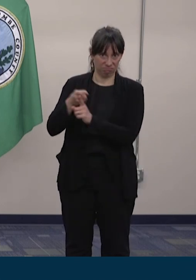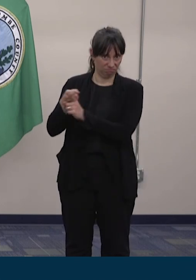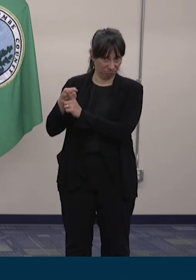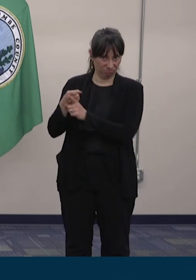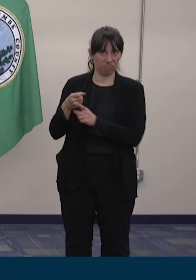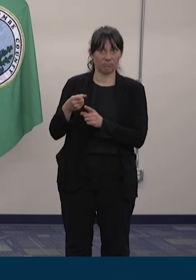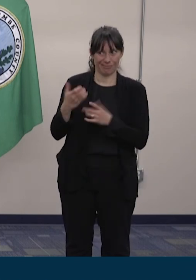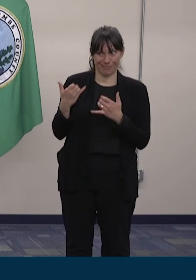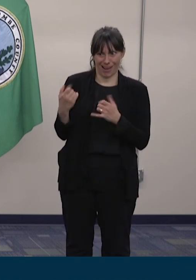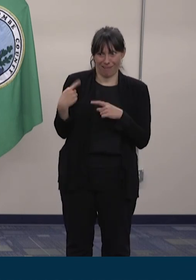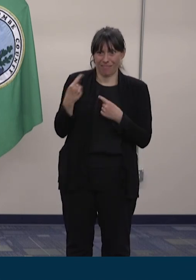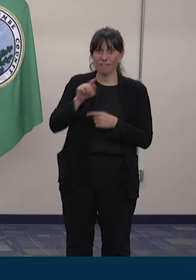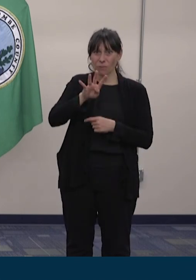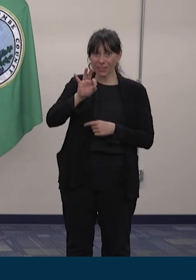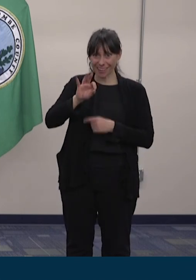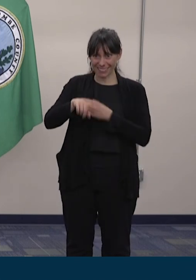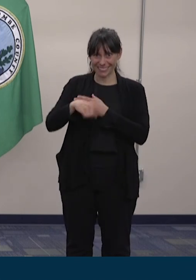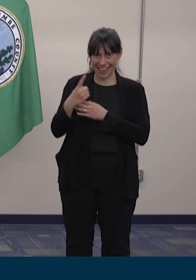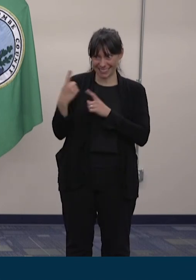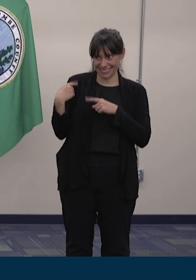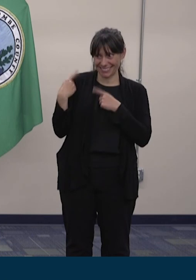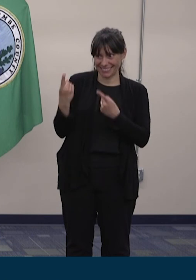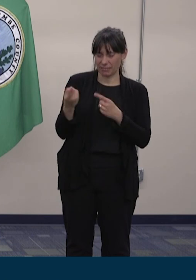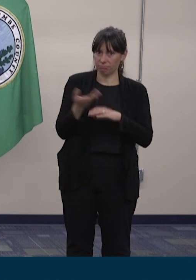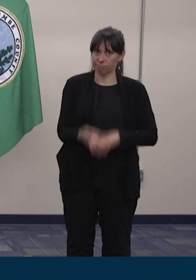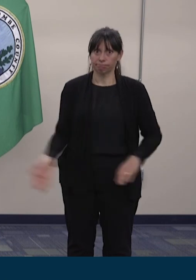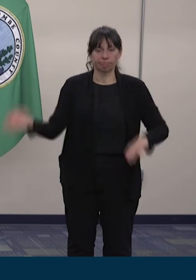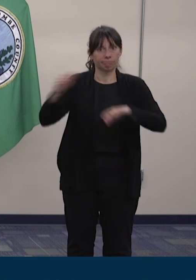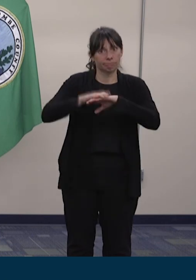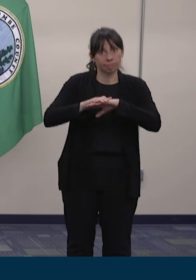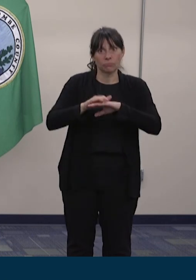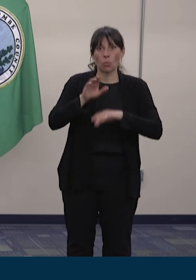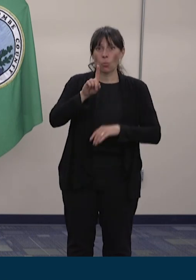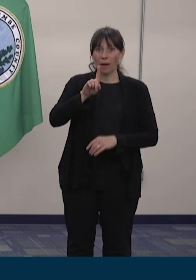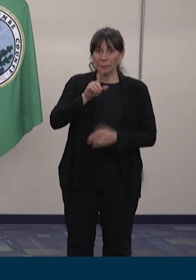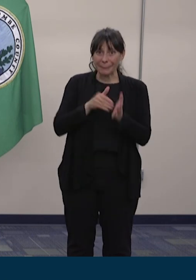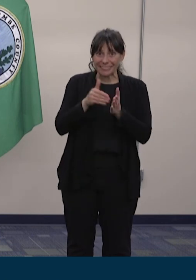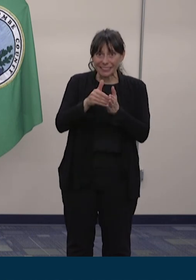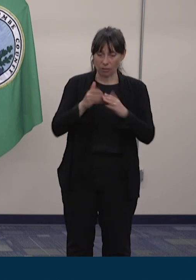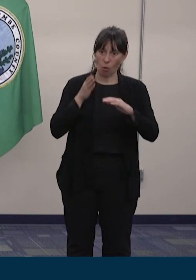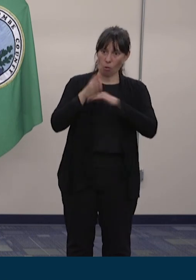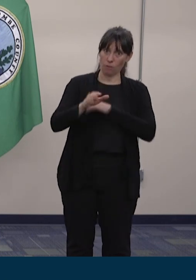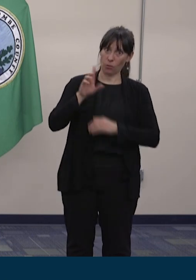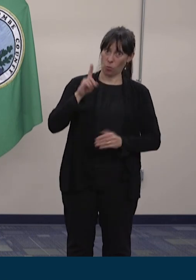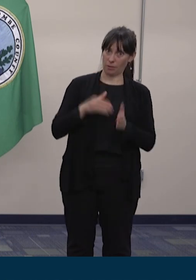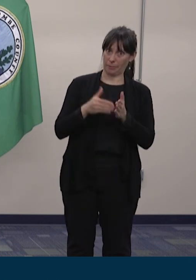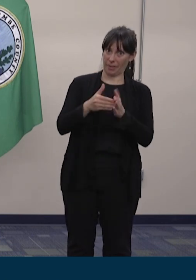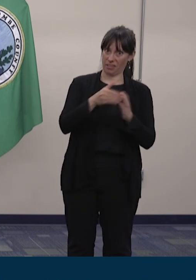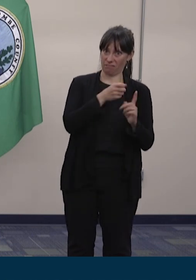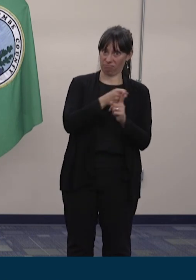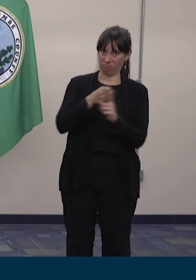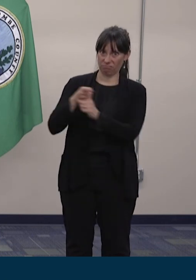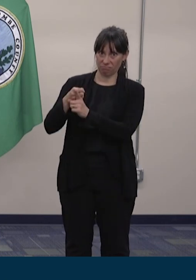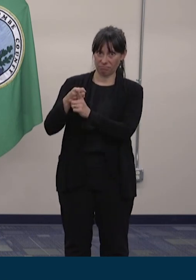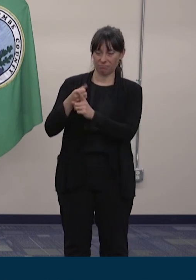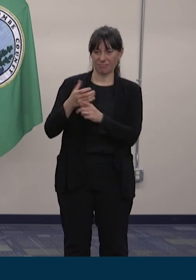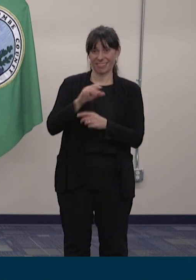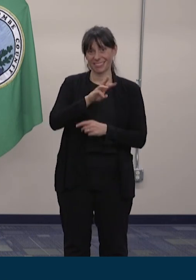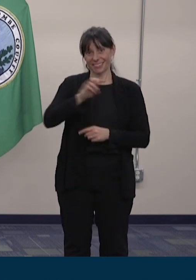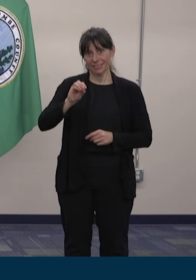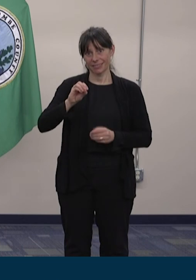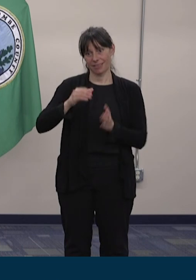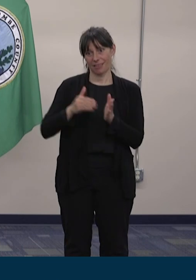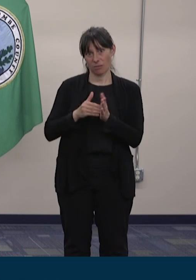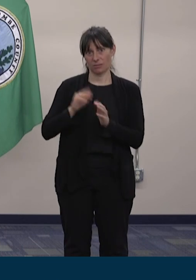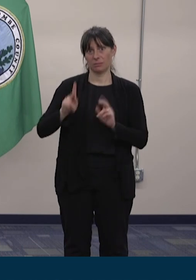days later, Y 30 días después, there are ahora more than hay 1 más million de documented 1 millón cases de casos and more than documentados 60,000 y más people de have lost their 60,000 lives personas as a que